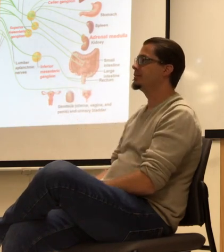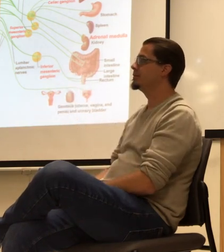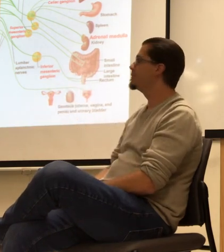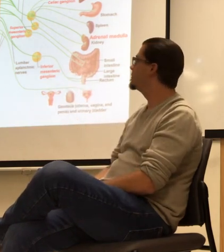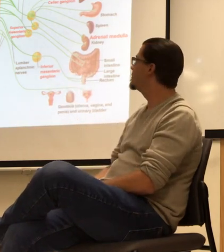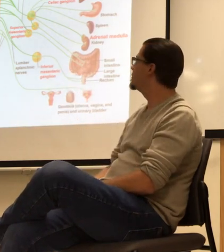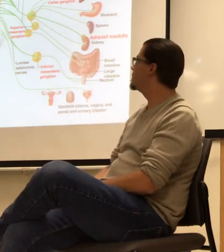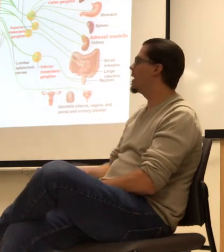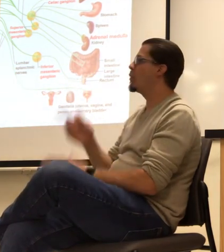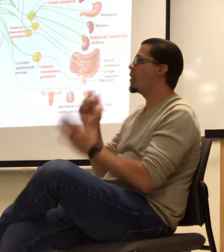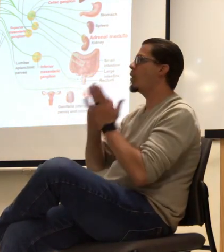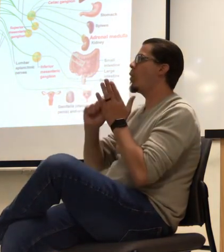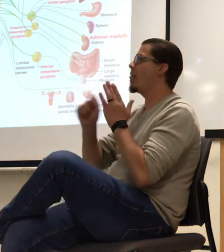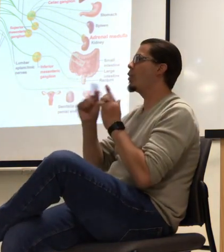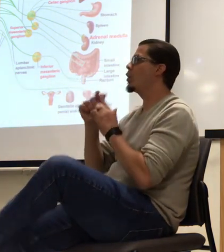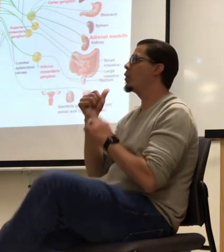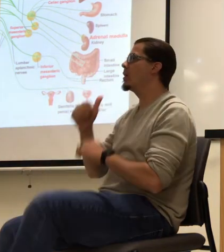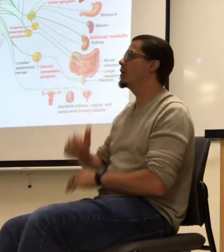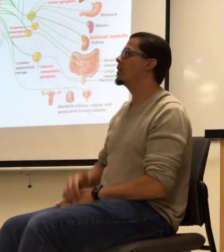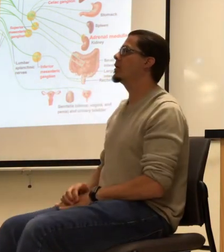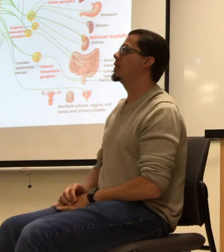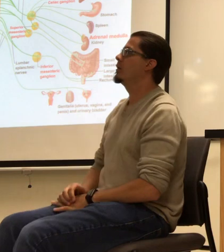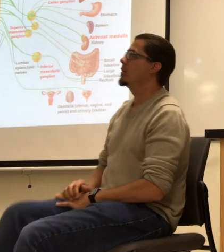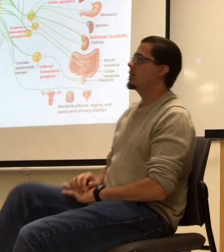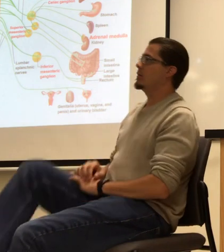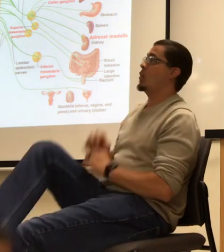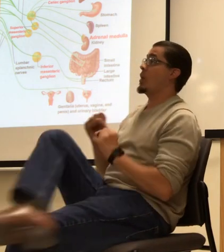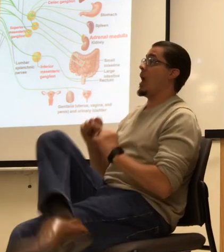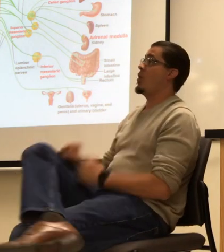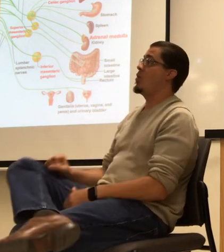Let me write the term here.